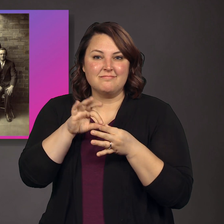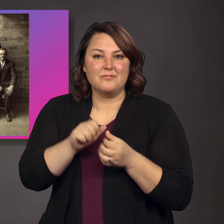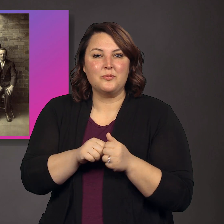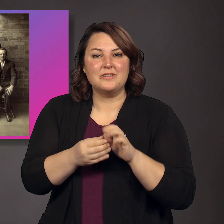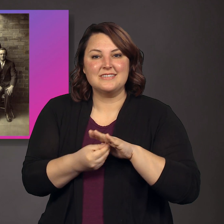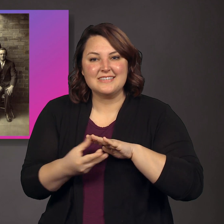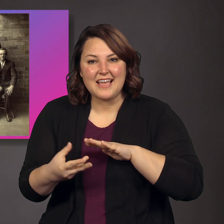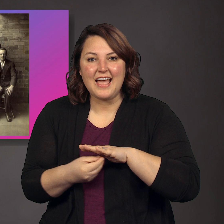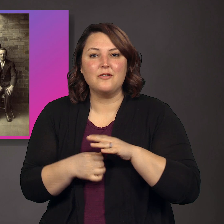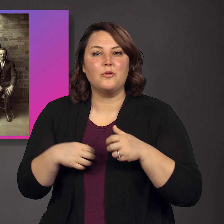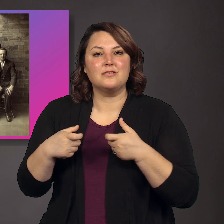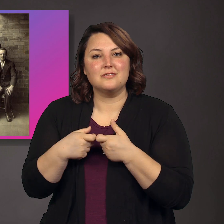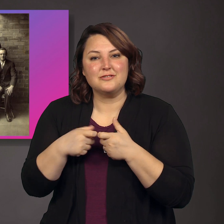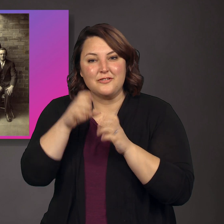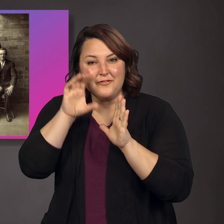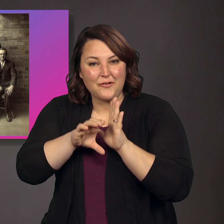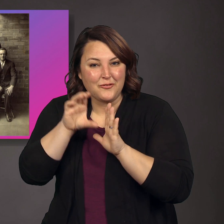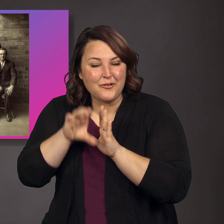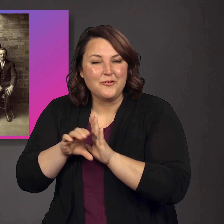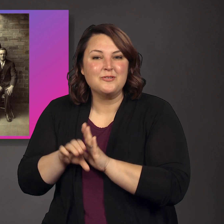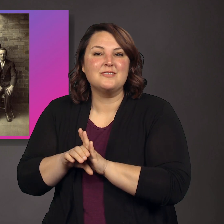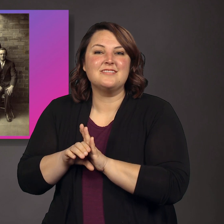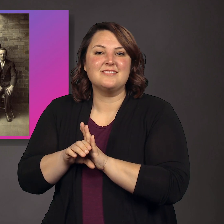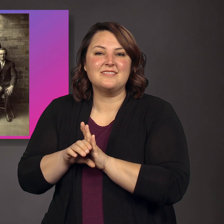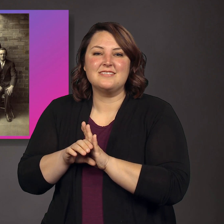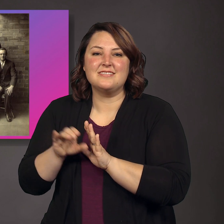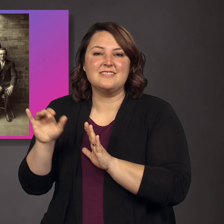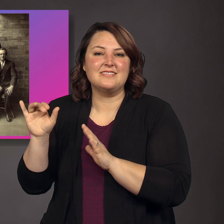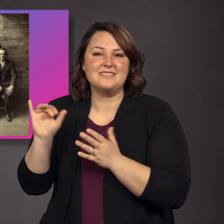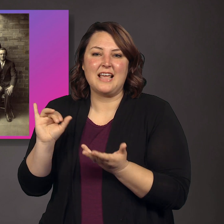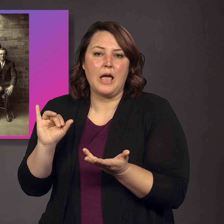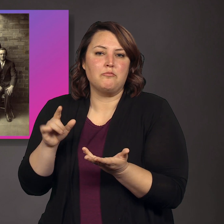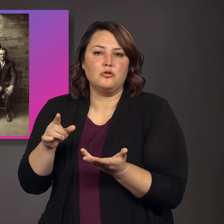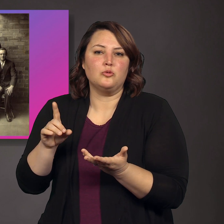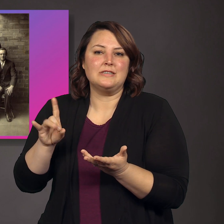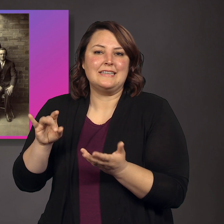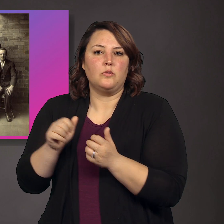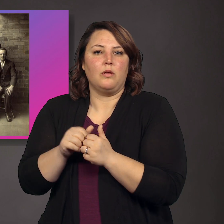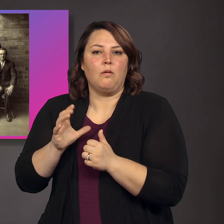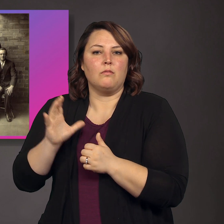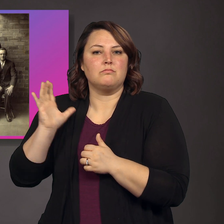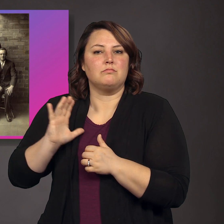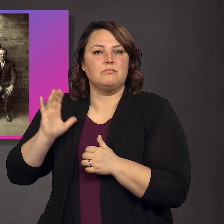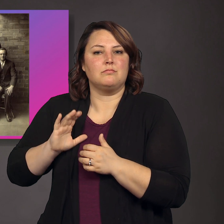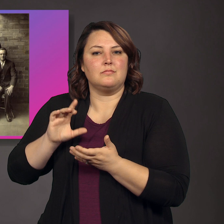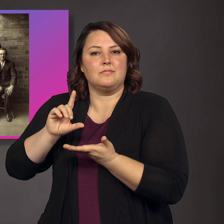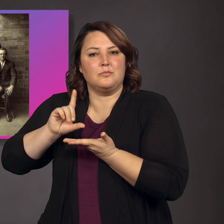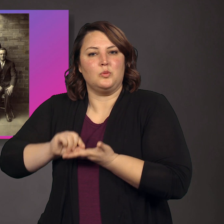photos just as you would have done with your old physical photos by writing on the back of them.